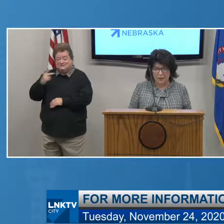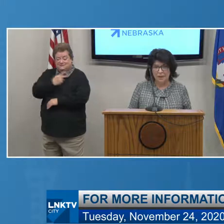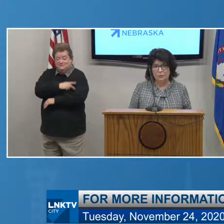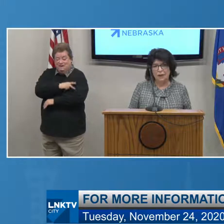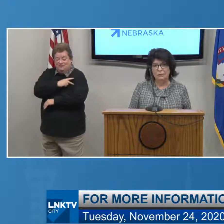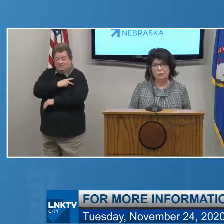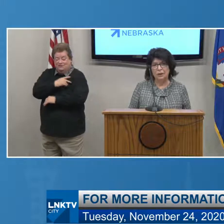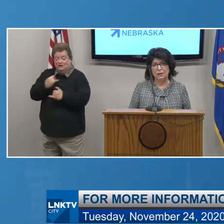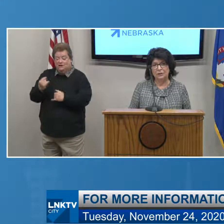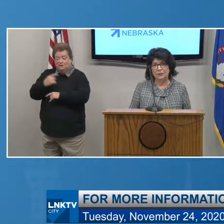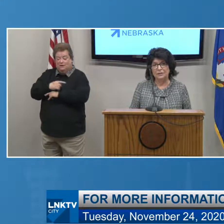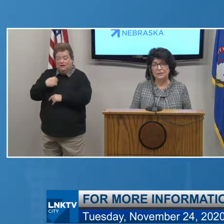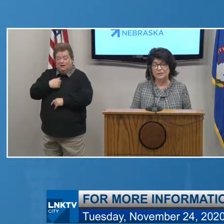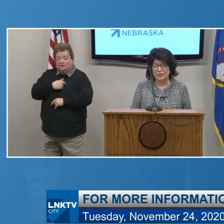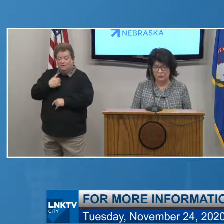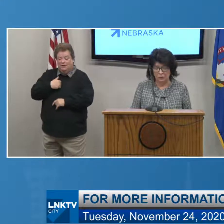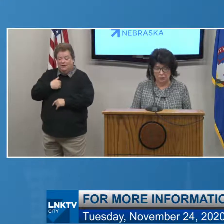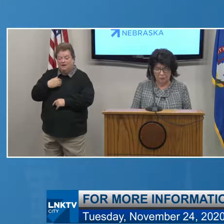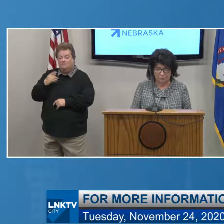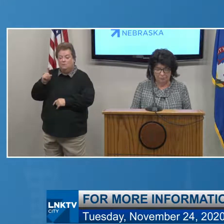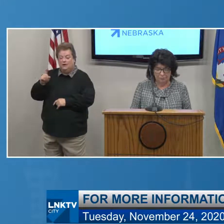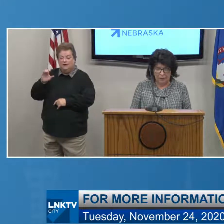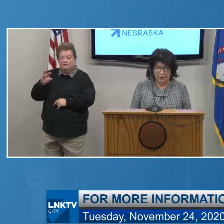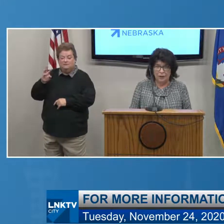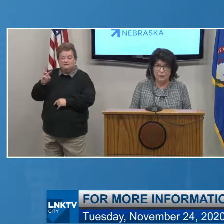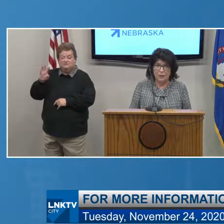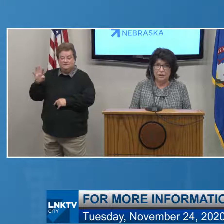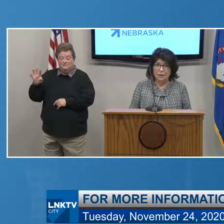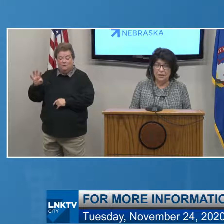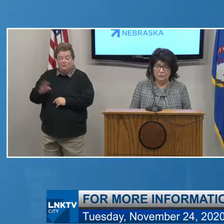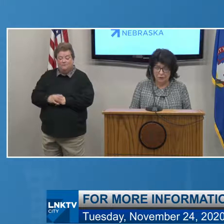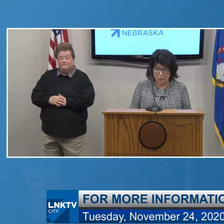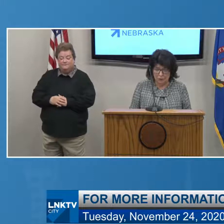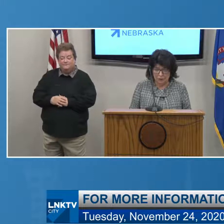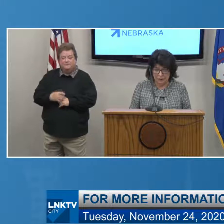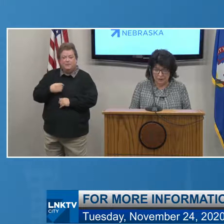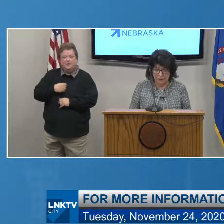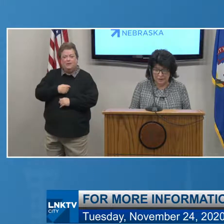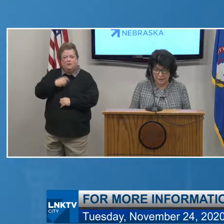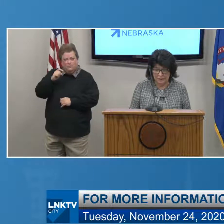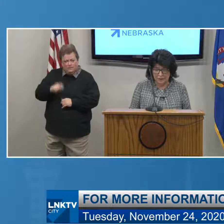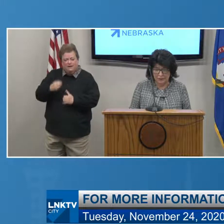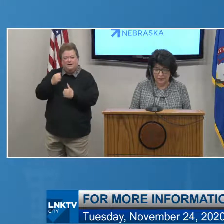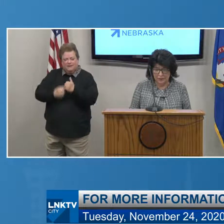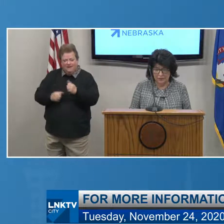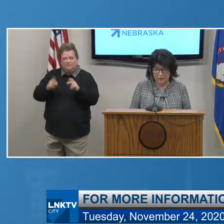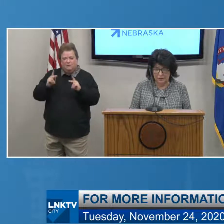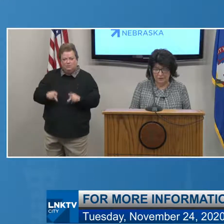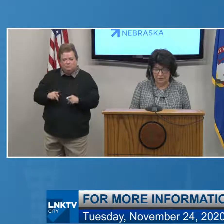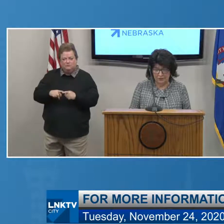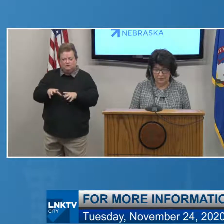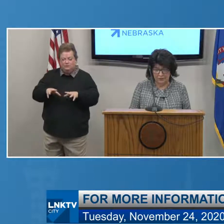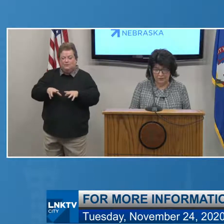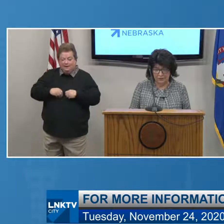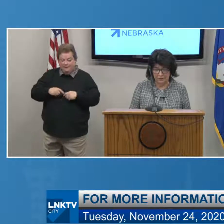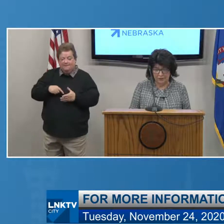and today we have 164. We need every person to take this virus